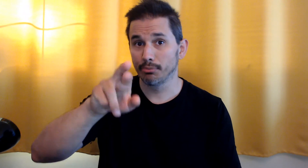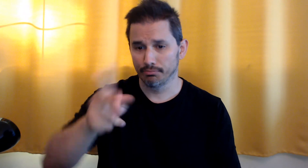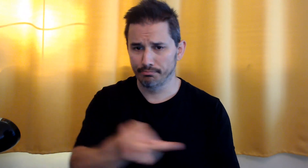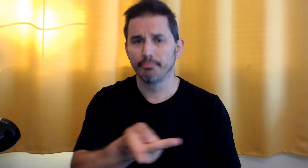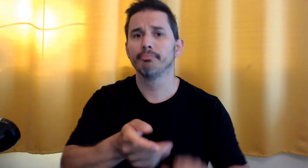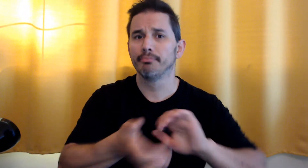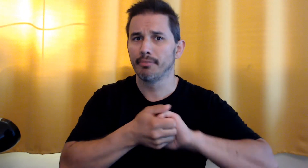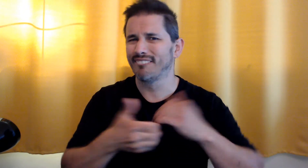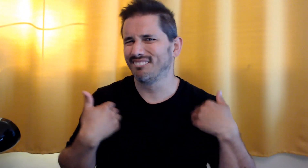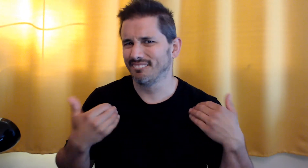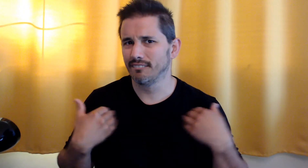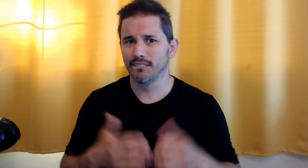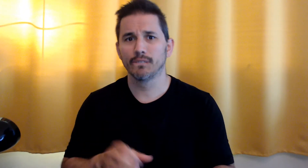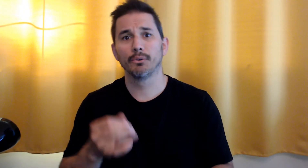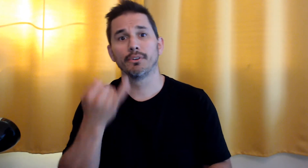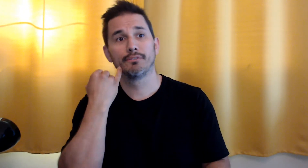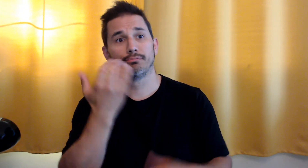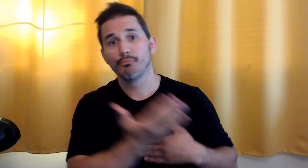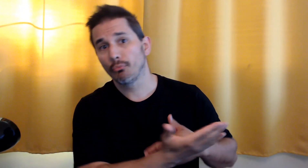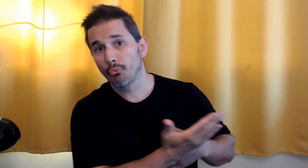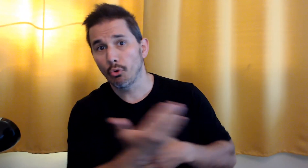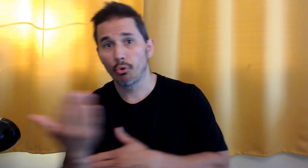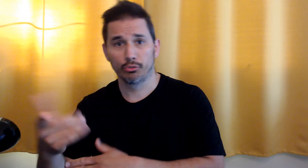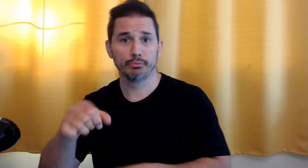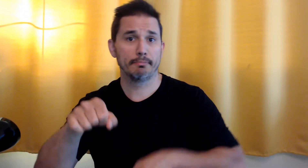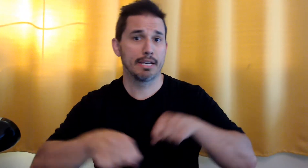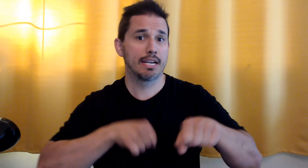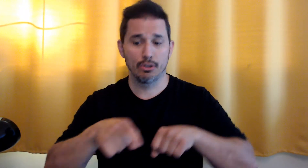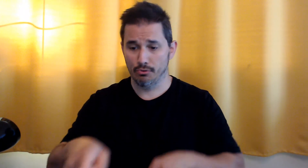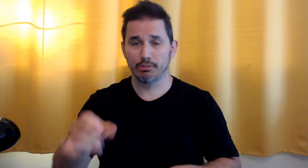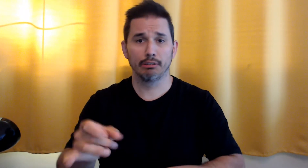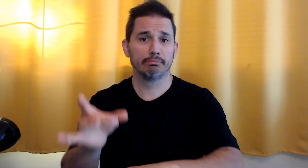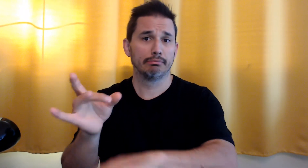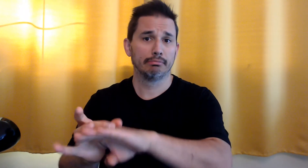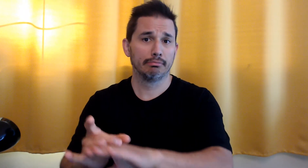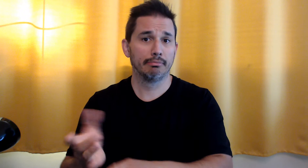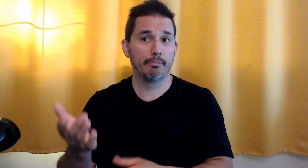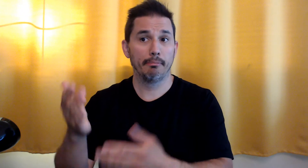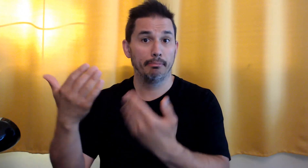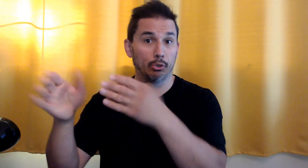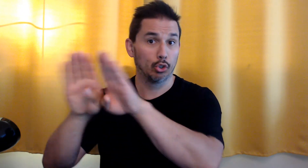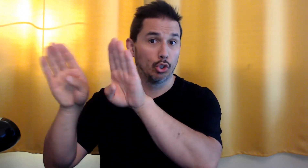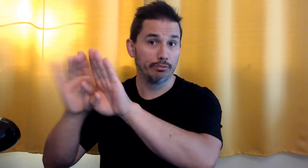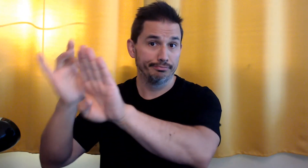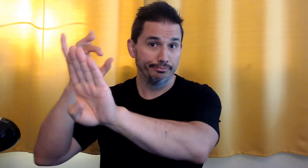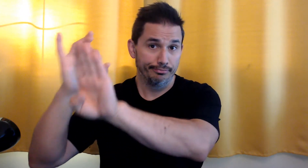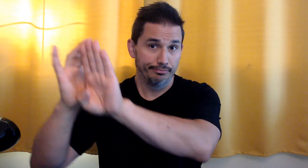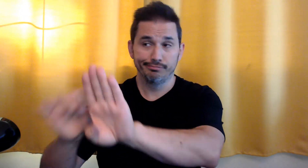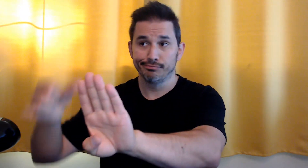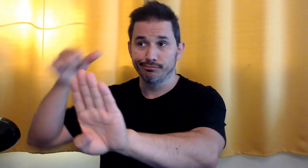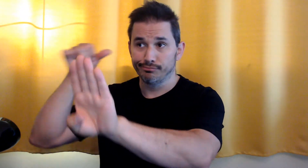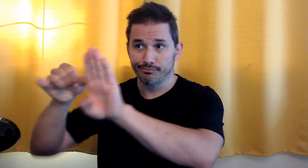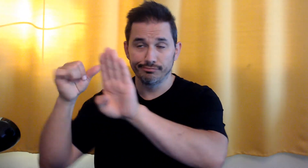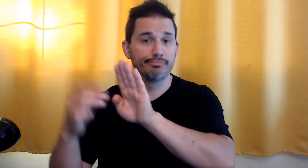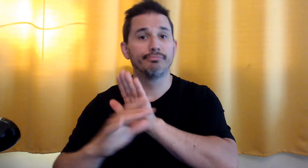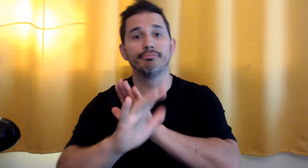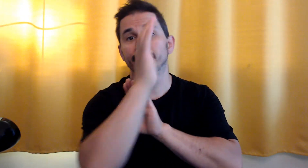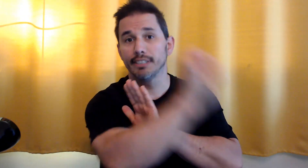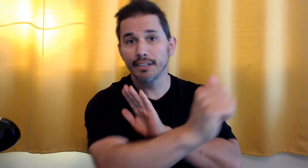Runkeeper app. Maybe if you go for a bike ride every morning, you could have one of these buttons on your door or even on your bike